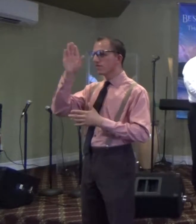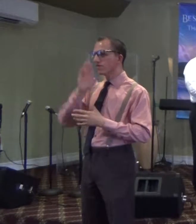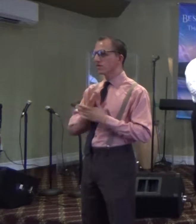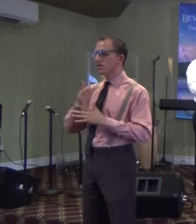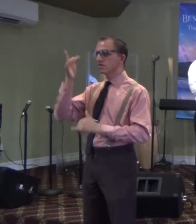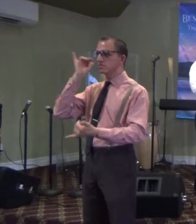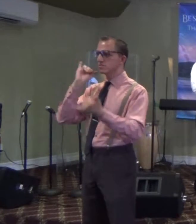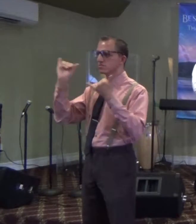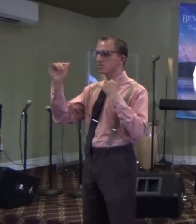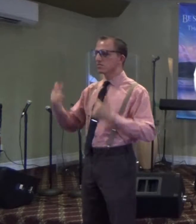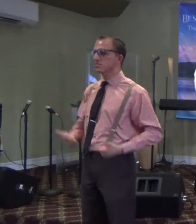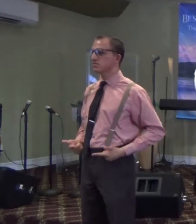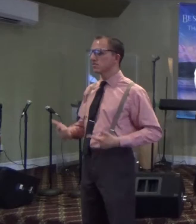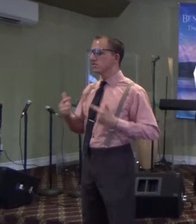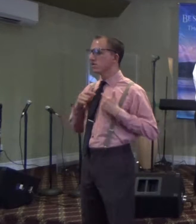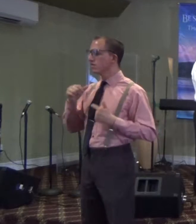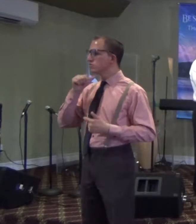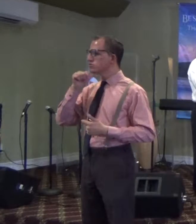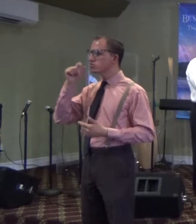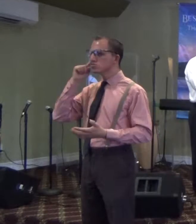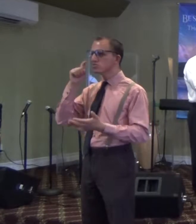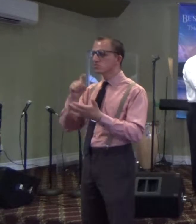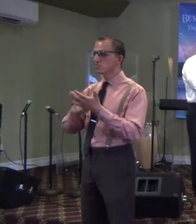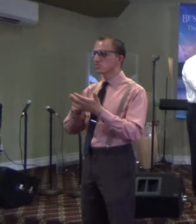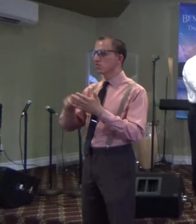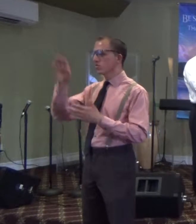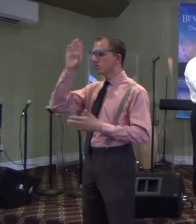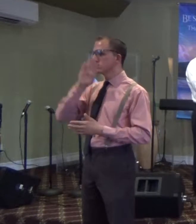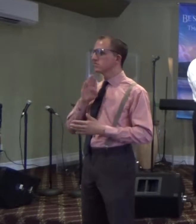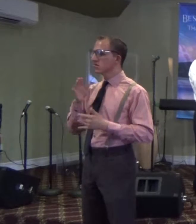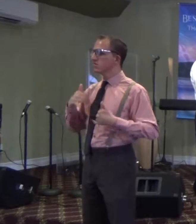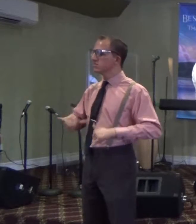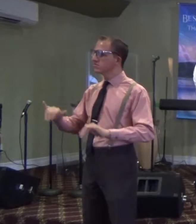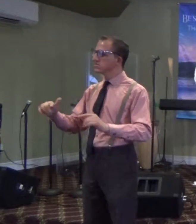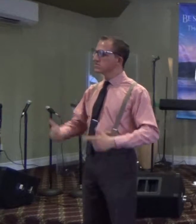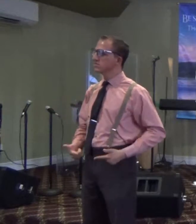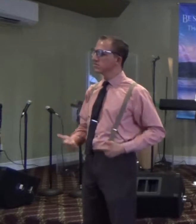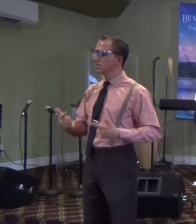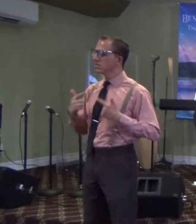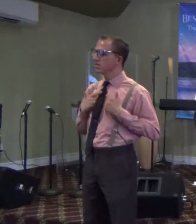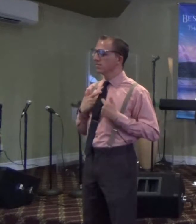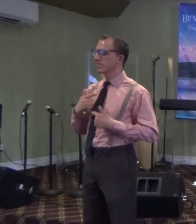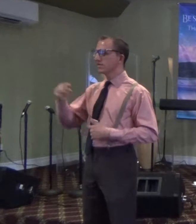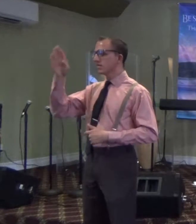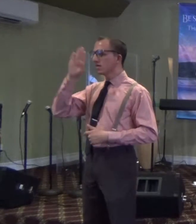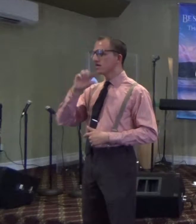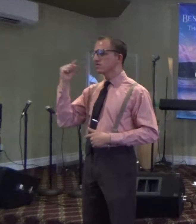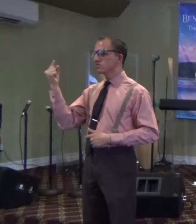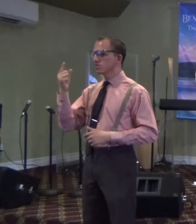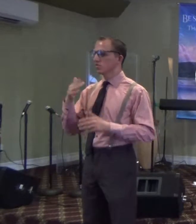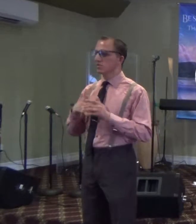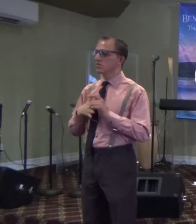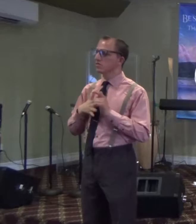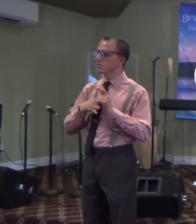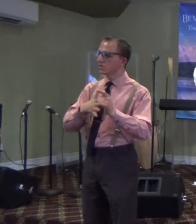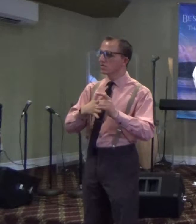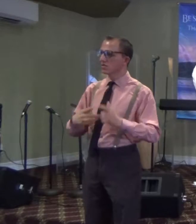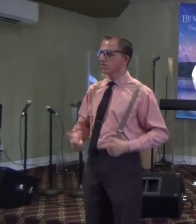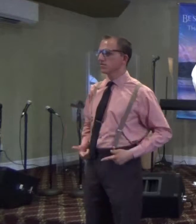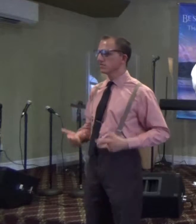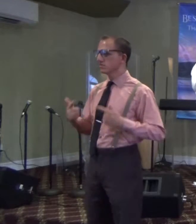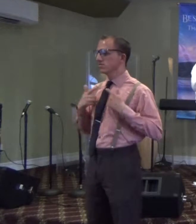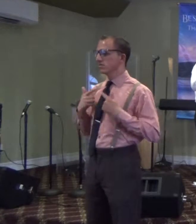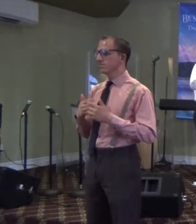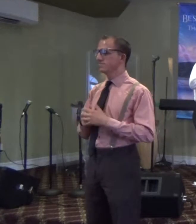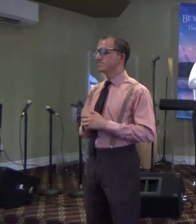the eternal, no reconocer a Dios not recognizing God como el que guía la as vida. the one that guides life.